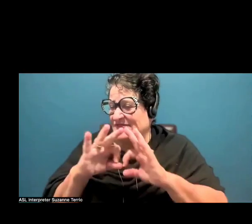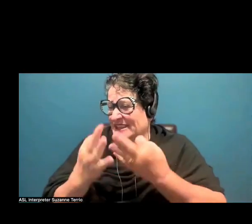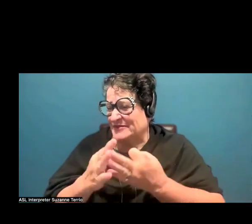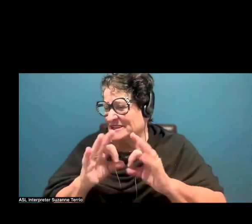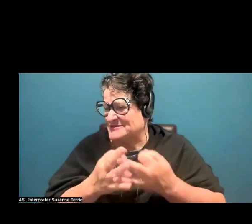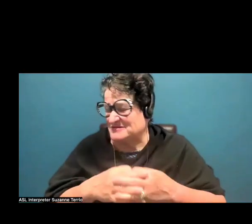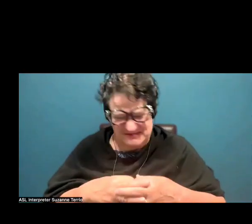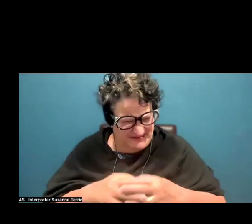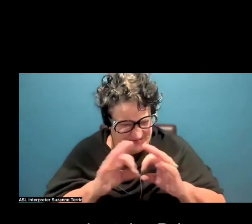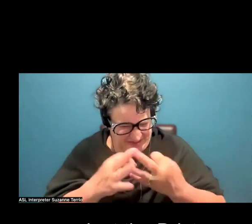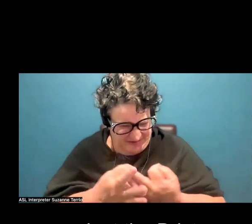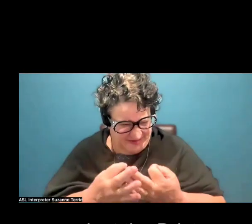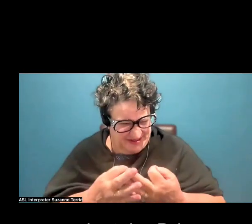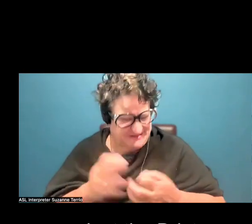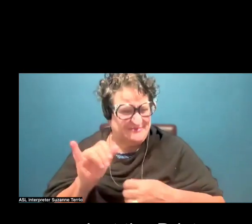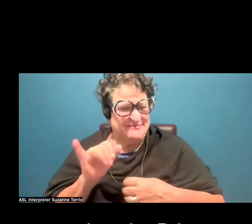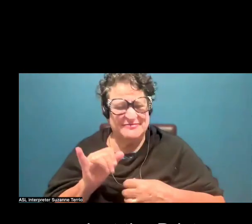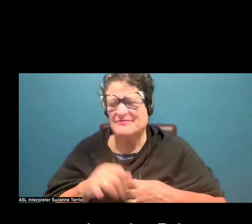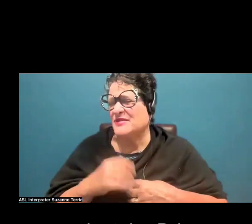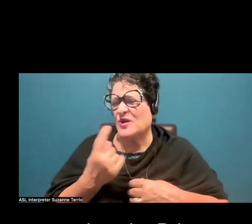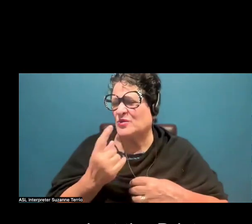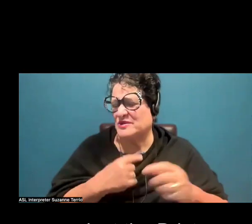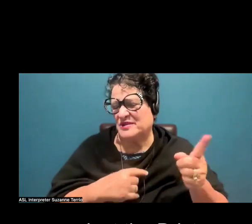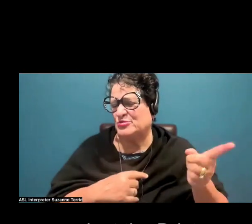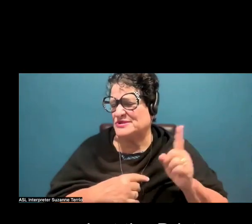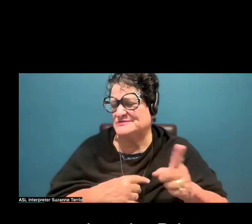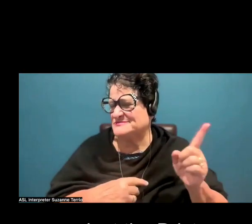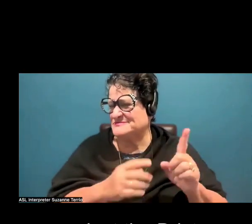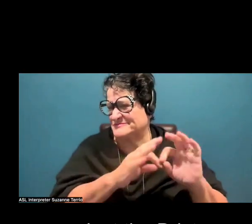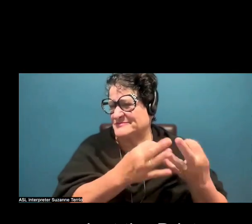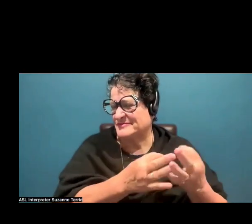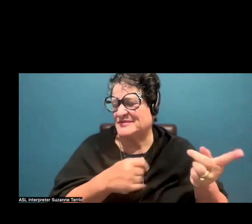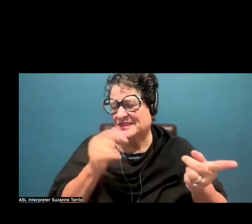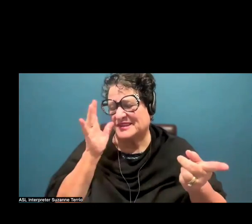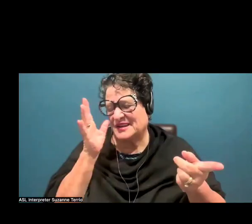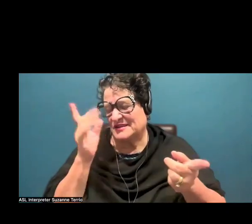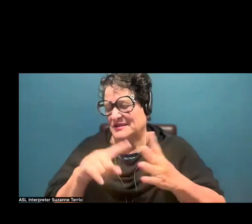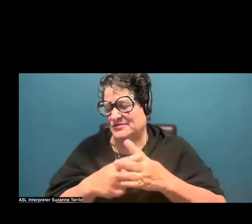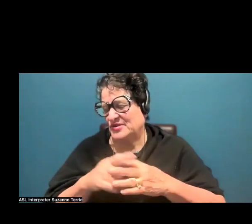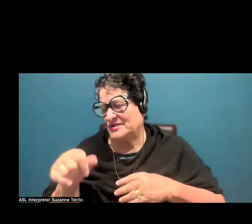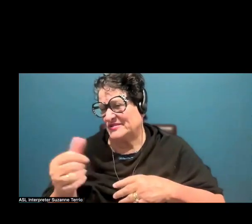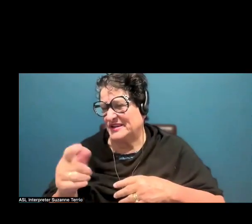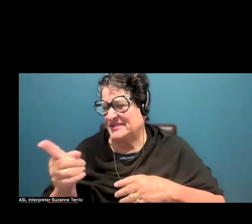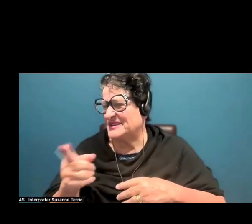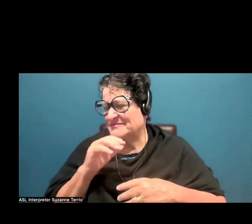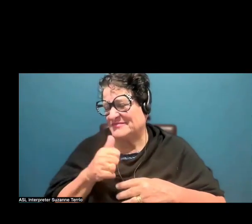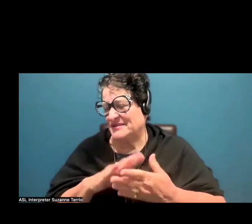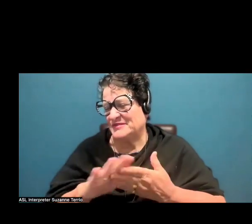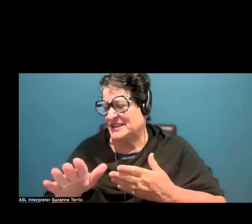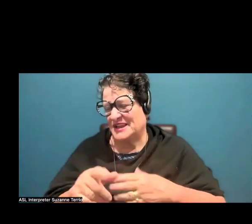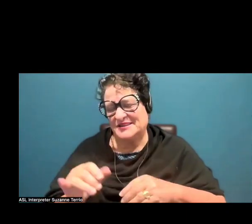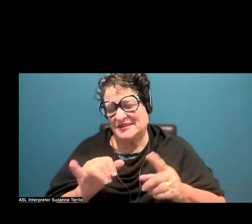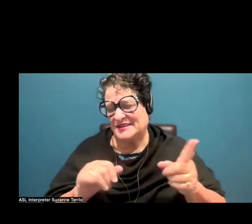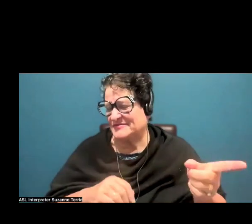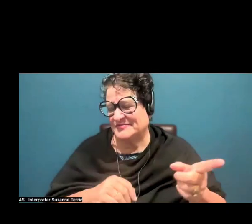The families? Just the Bristows and the Gales, I say, before Dad can get started on Mr. Allard. He won't be as nice about it as Mrs. Bristow